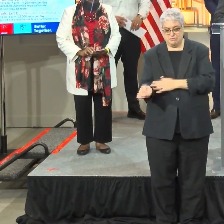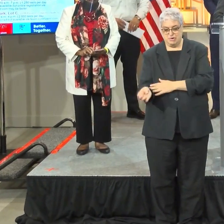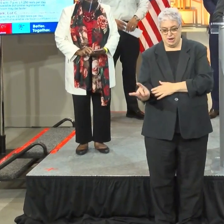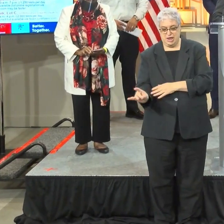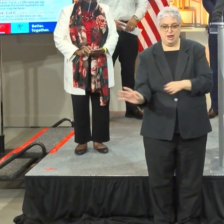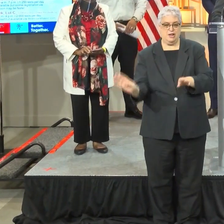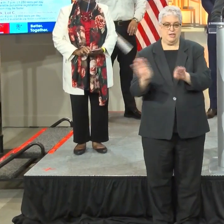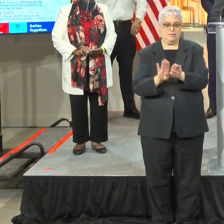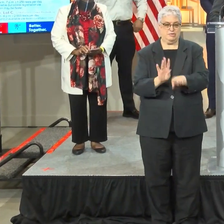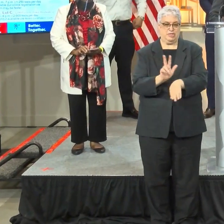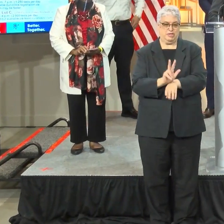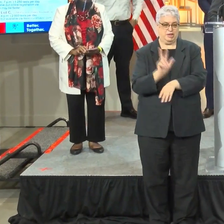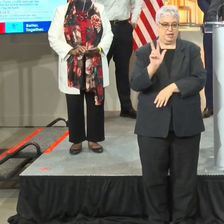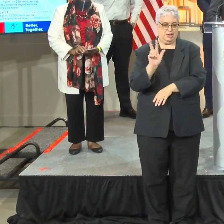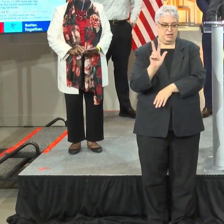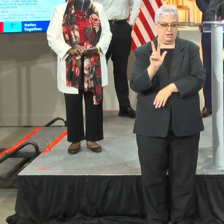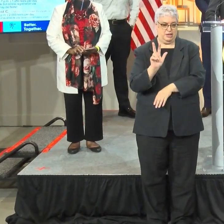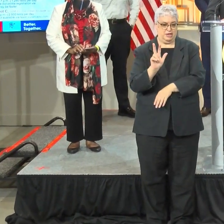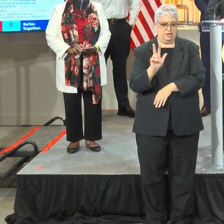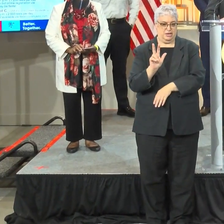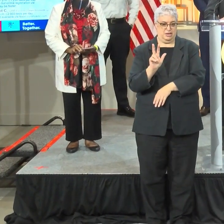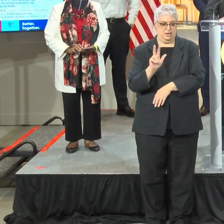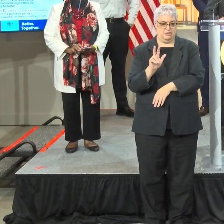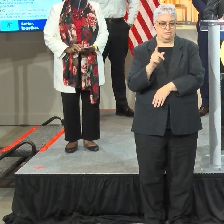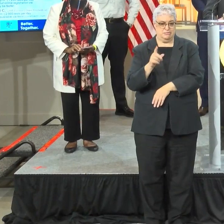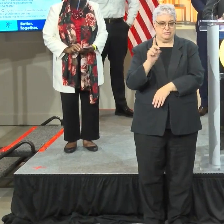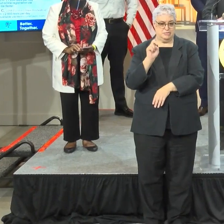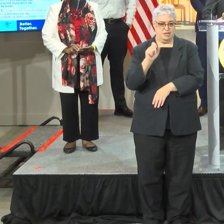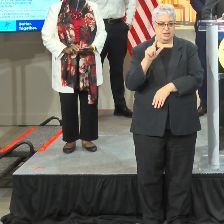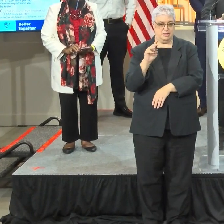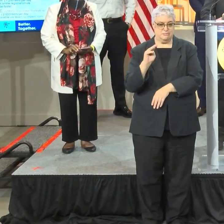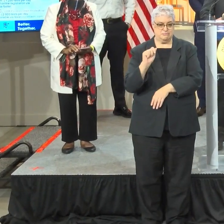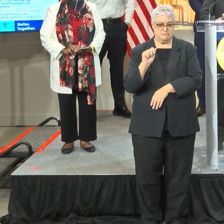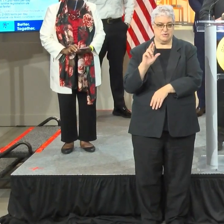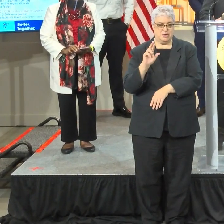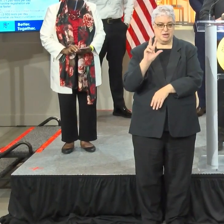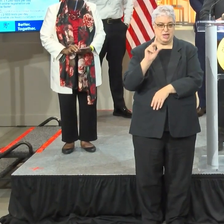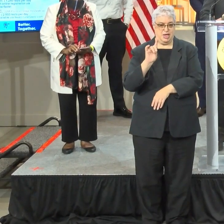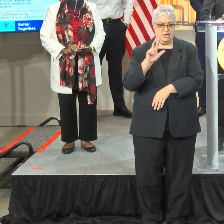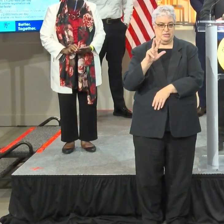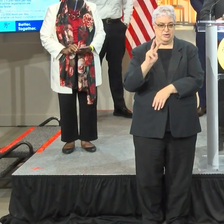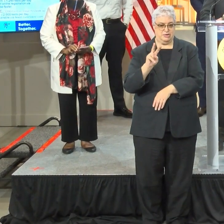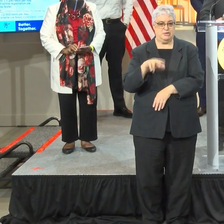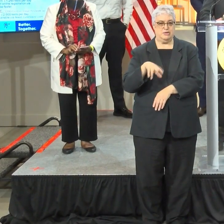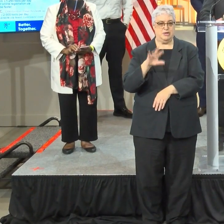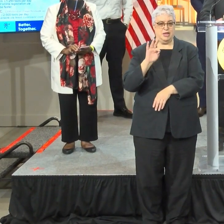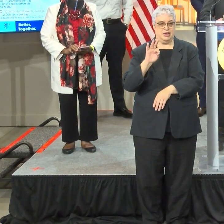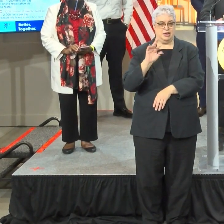to 3 p.m. And if you want to go to Del Mar, you can call